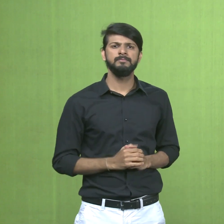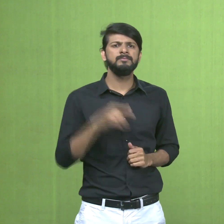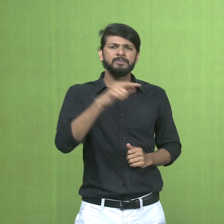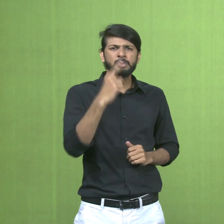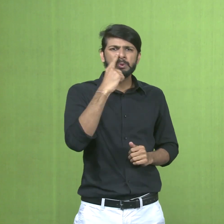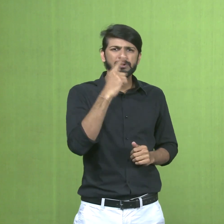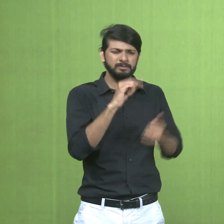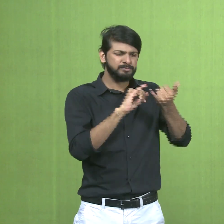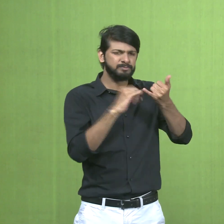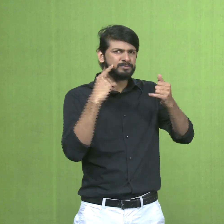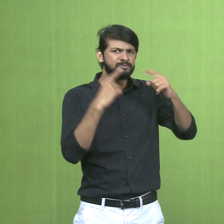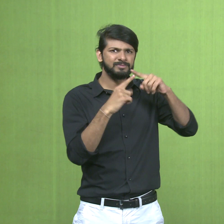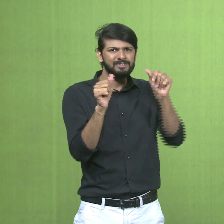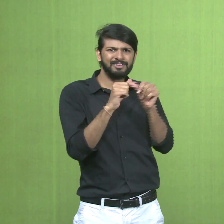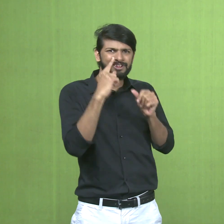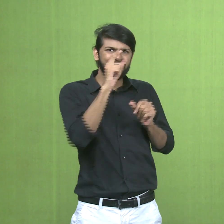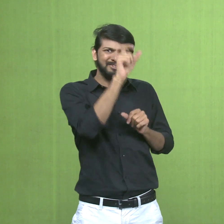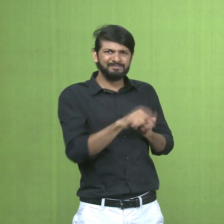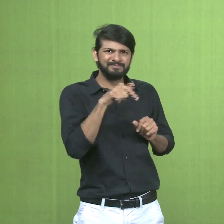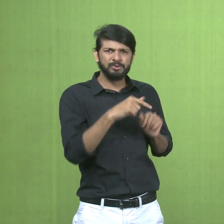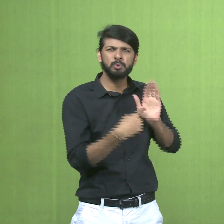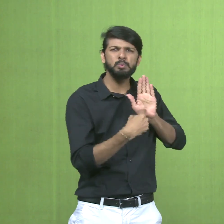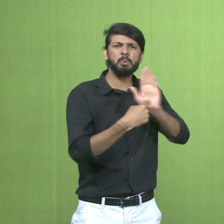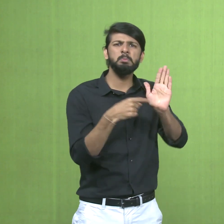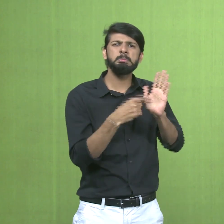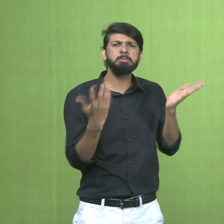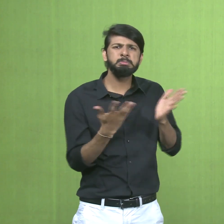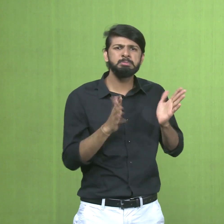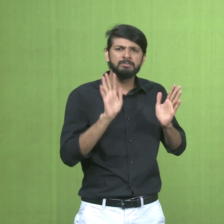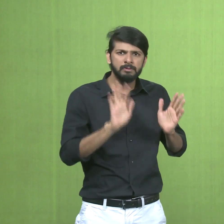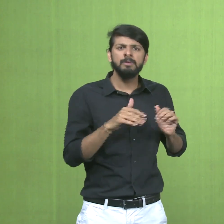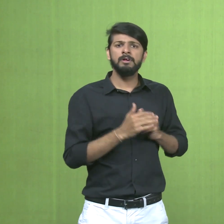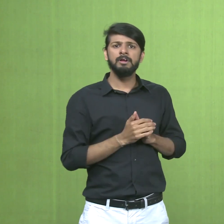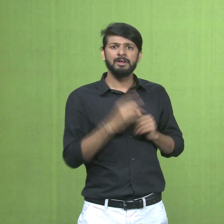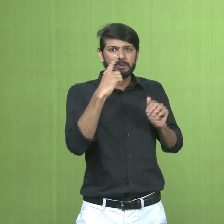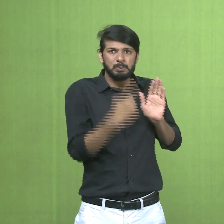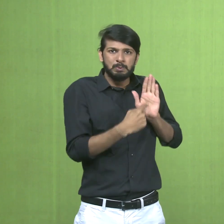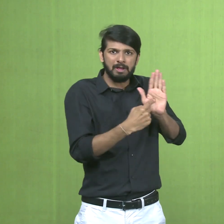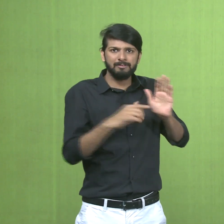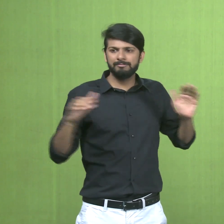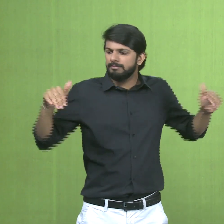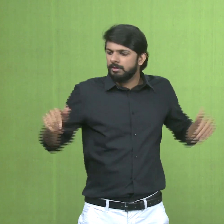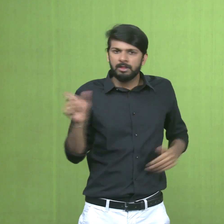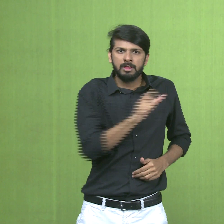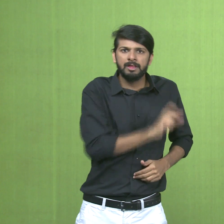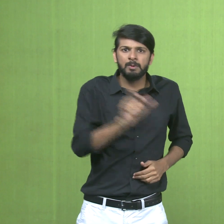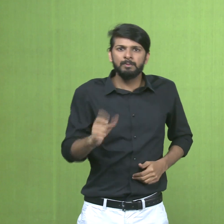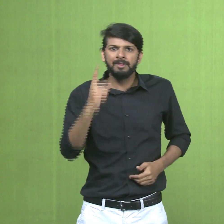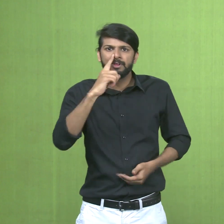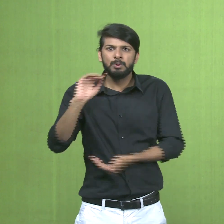What is the painting showing us? It shows Sita with her two sons, that is